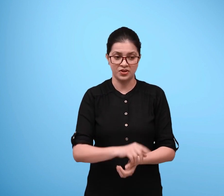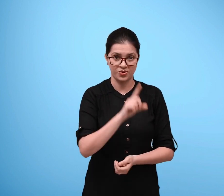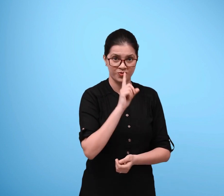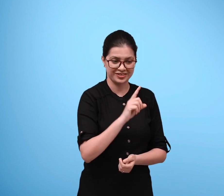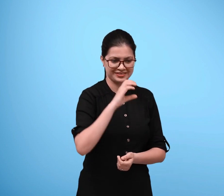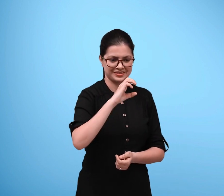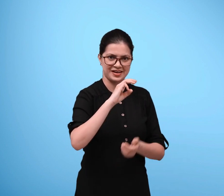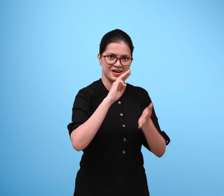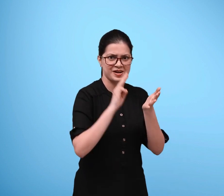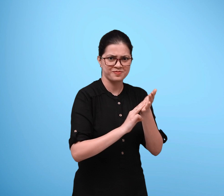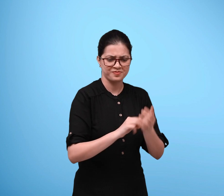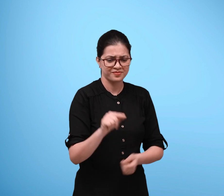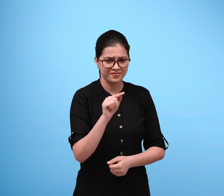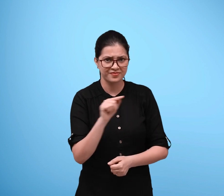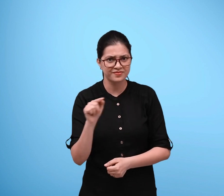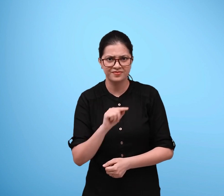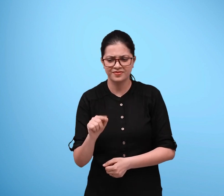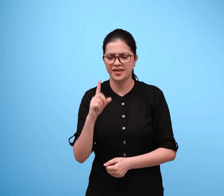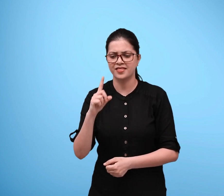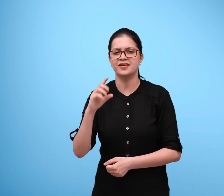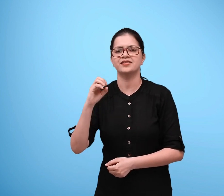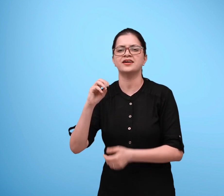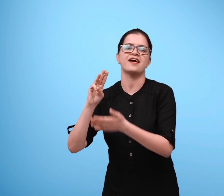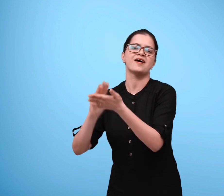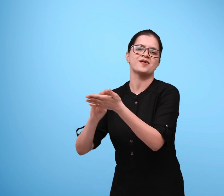1 centimeter is equal to 10 millimeter.